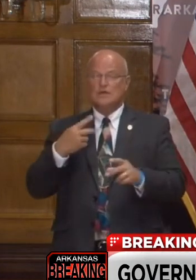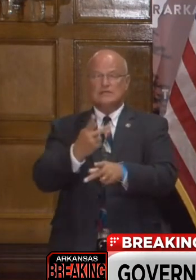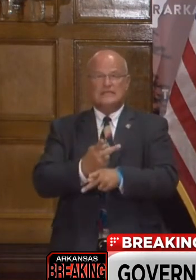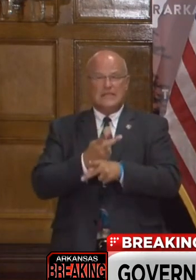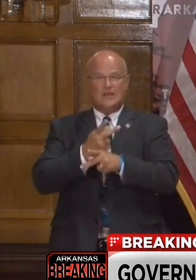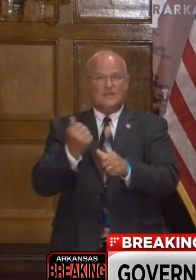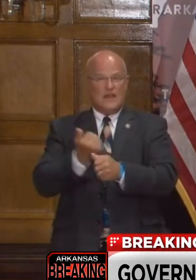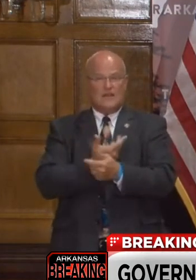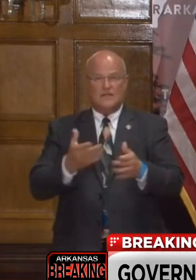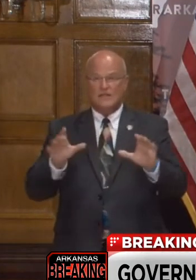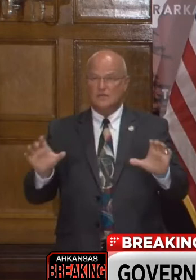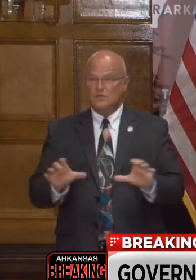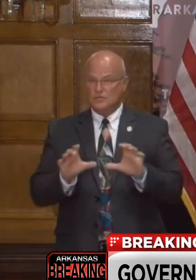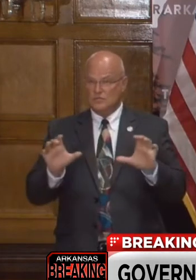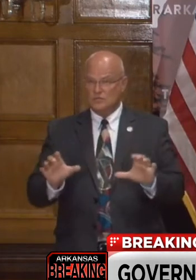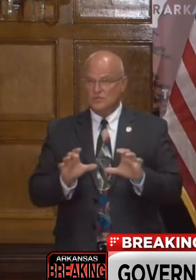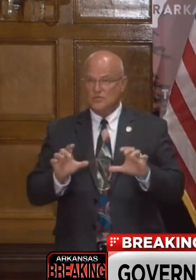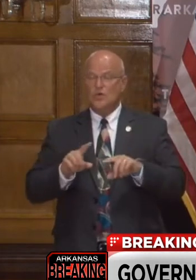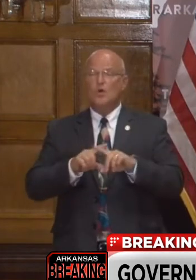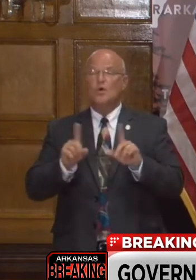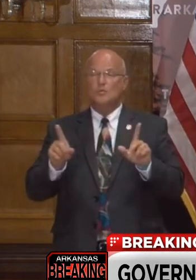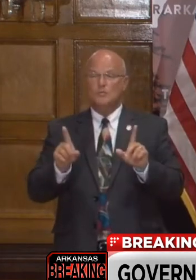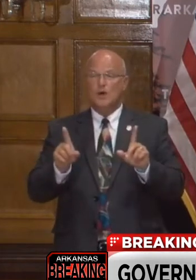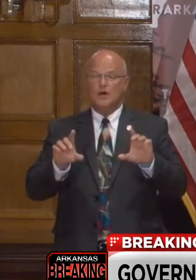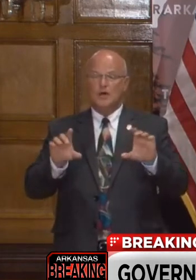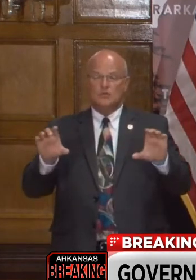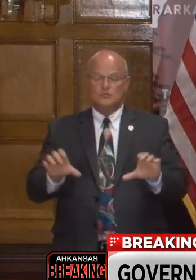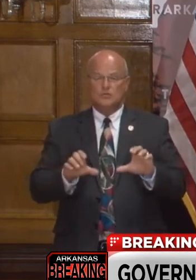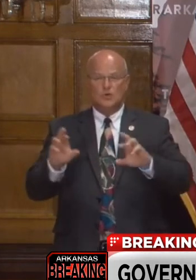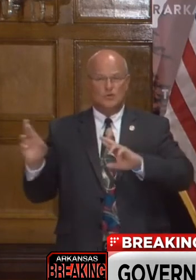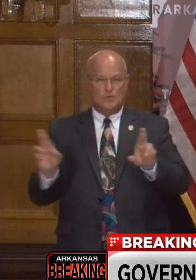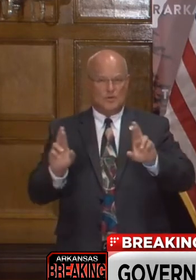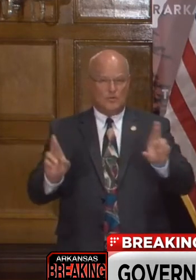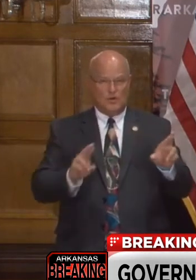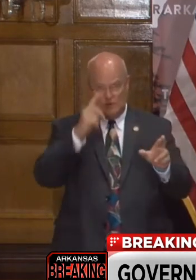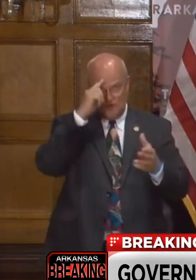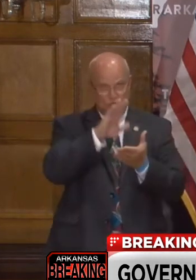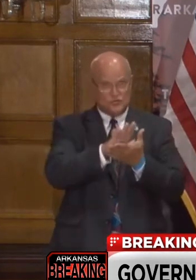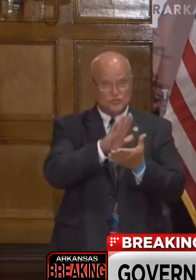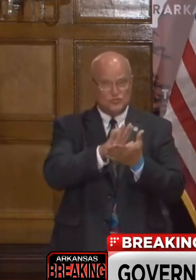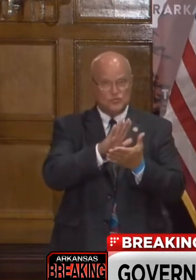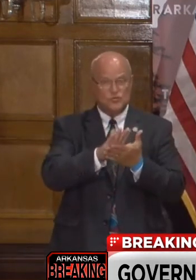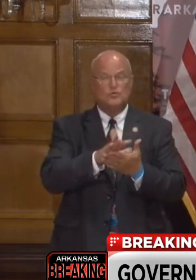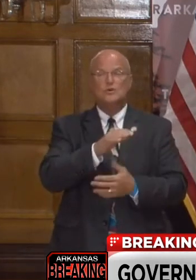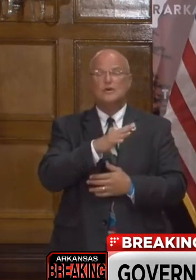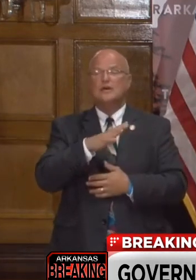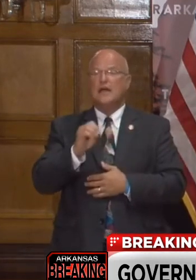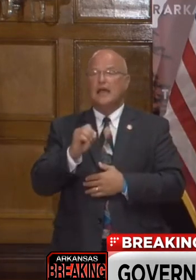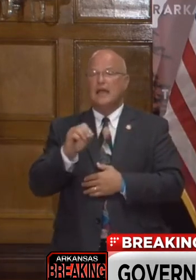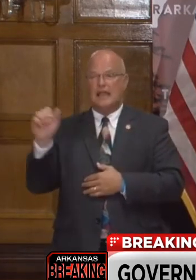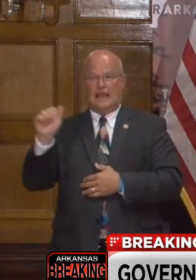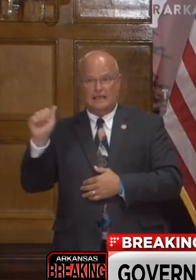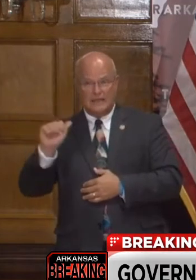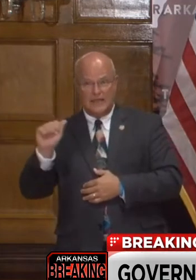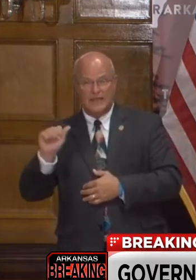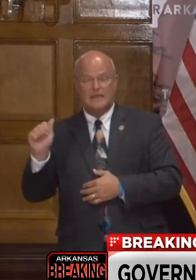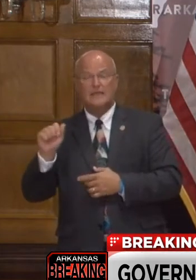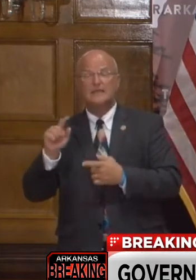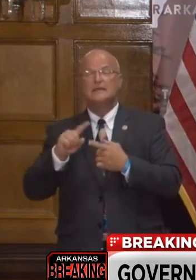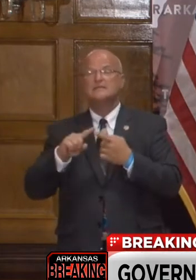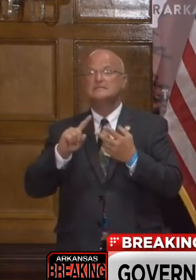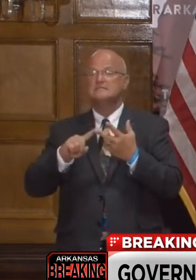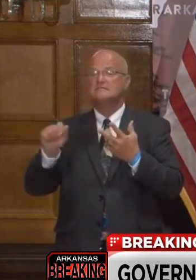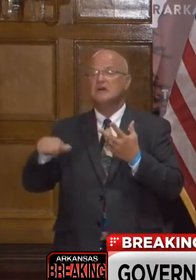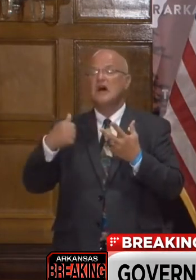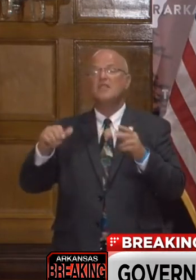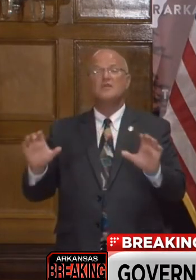in everything that we do, but go about our preparation for school and for athletics, for the